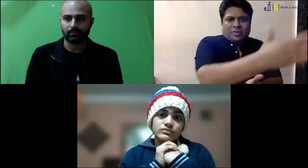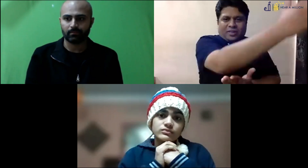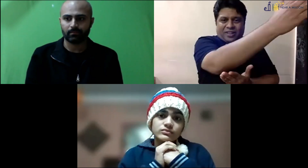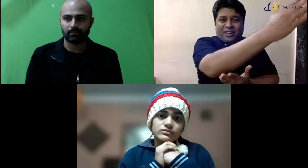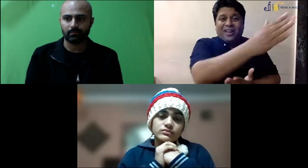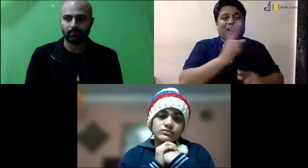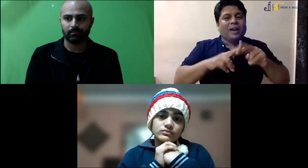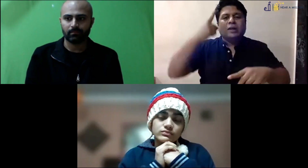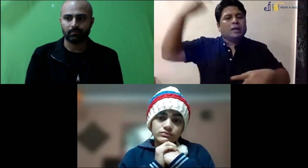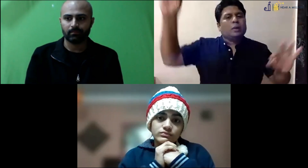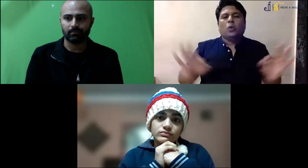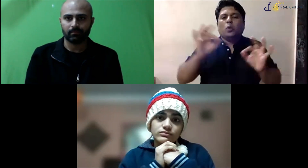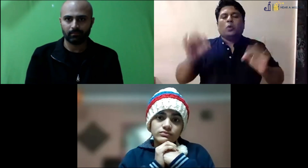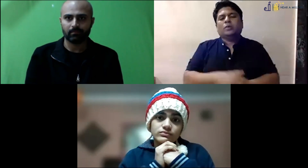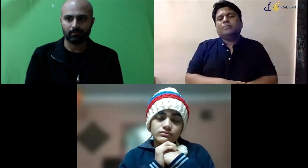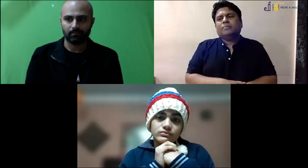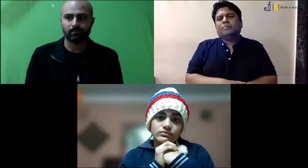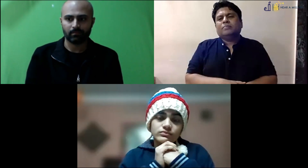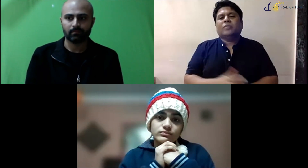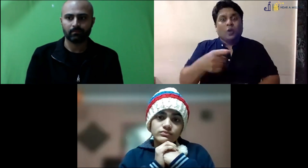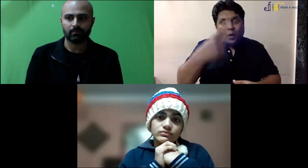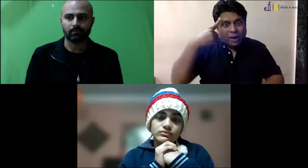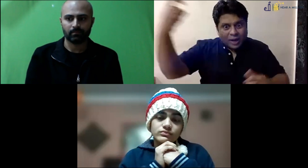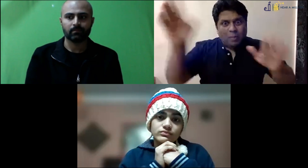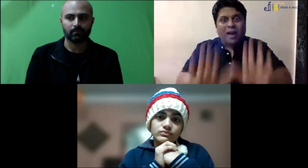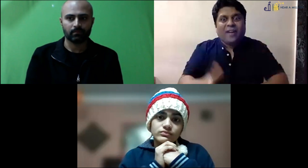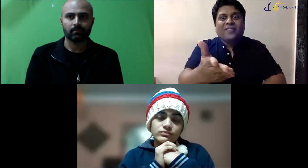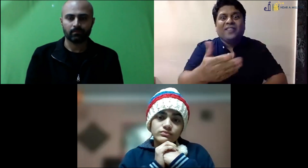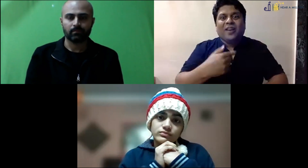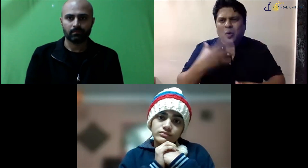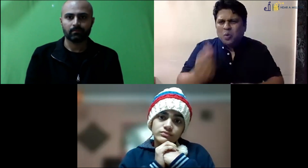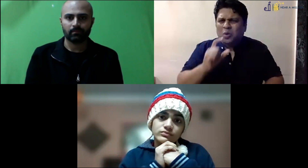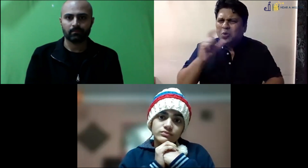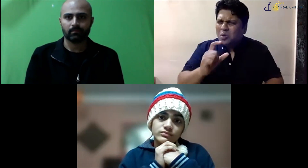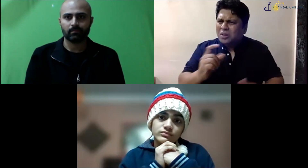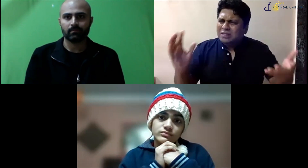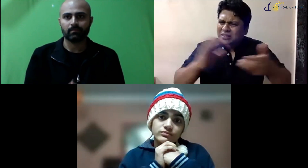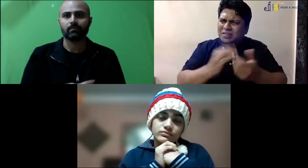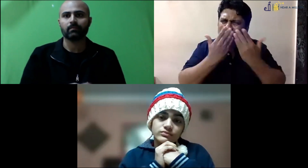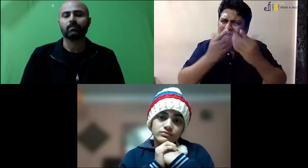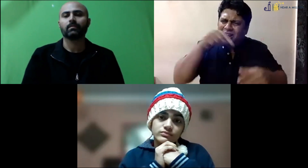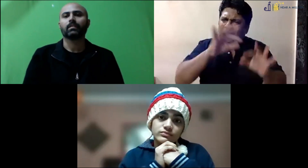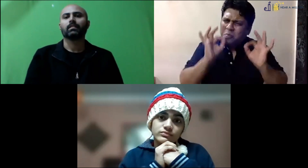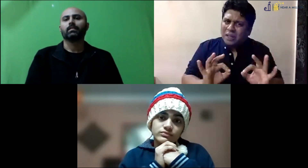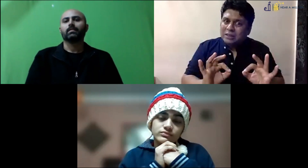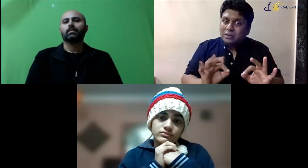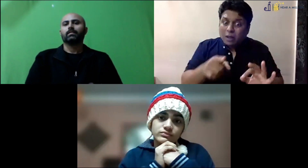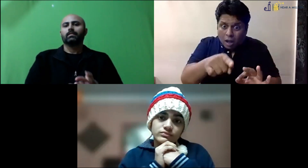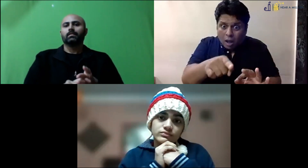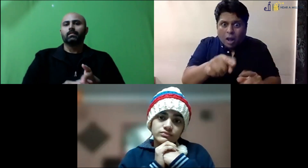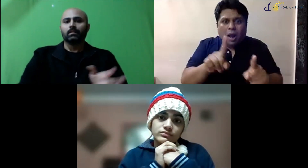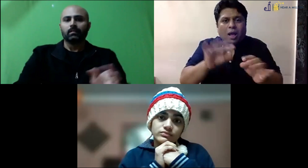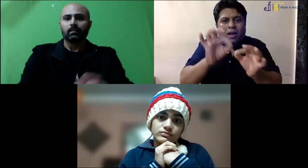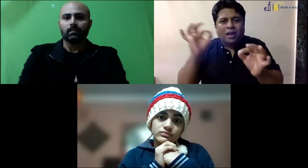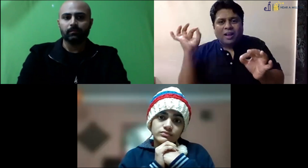but to have the dream, you need to have the direction for it, right? You have the dream, correct? You think that yeah, school